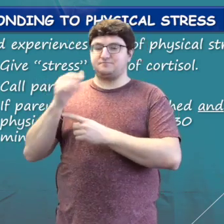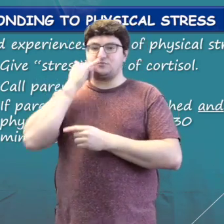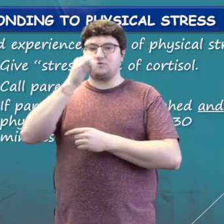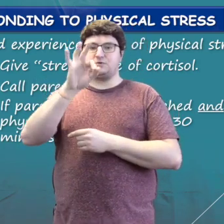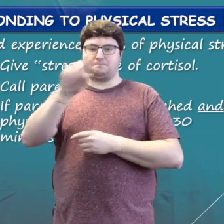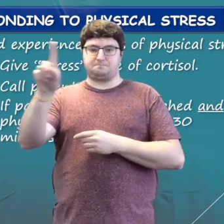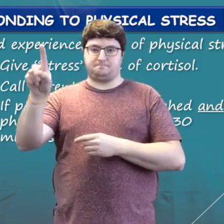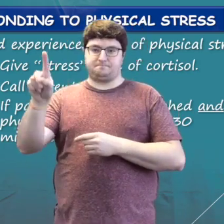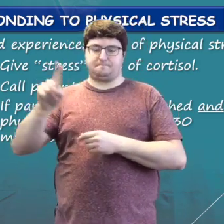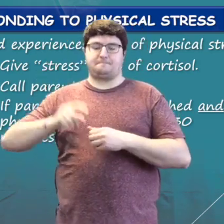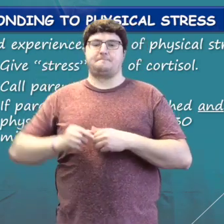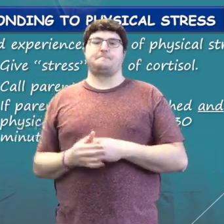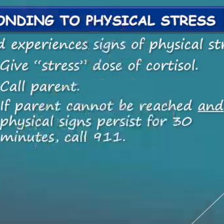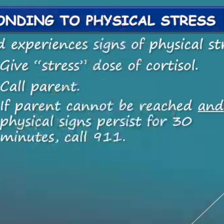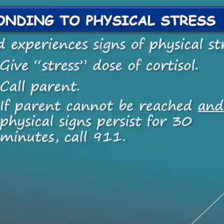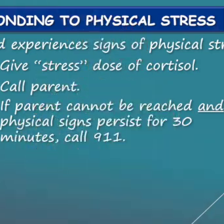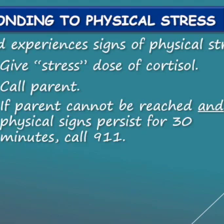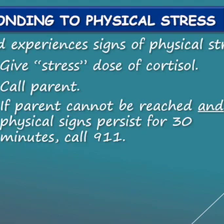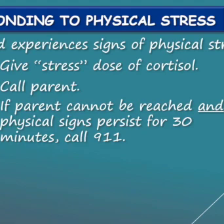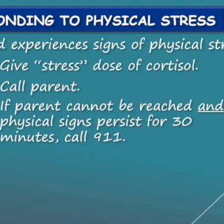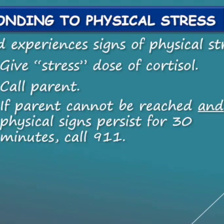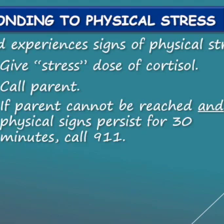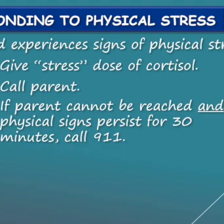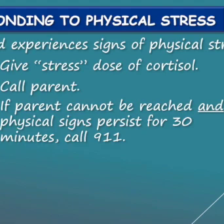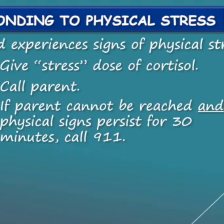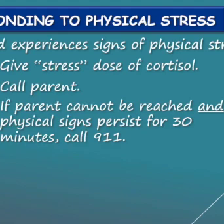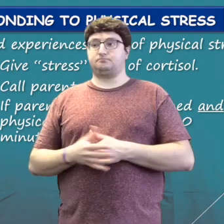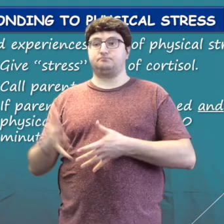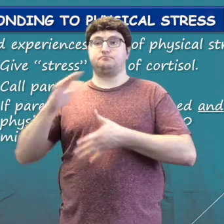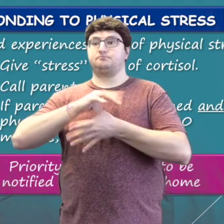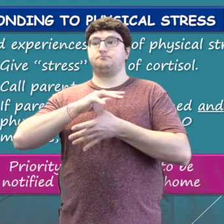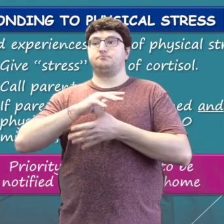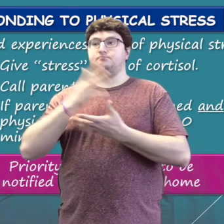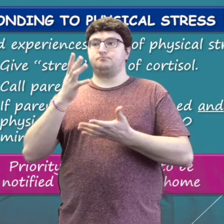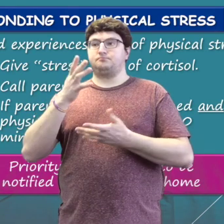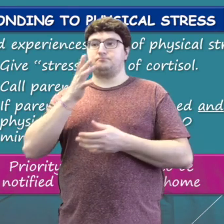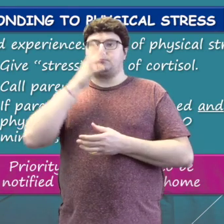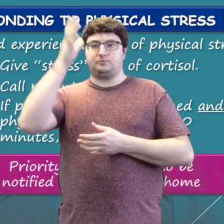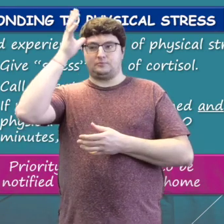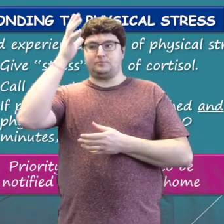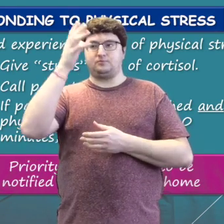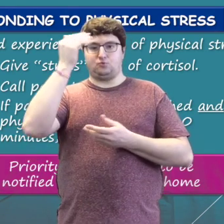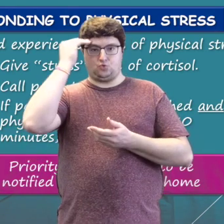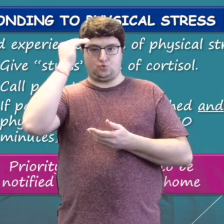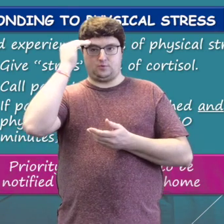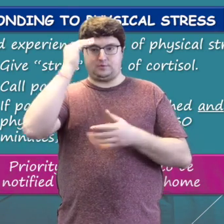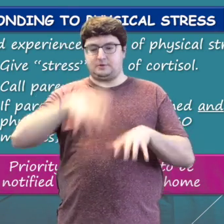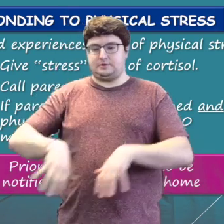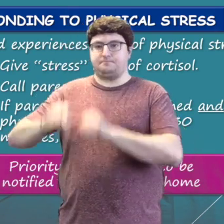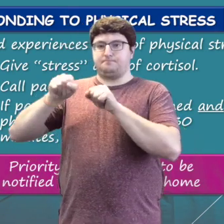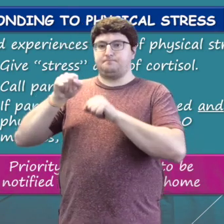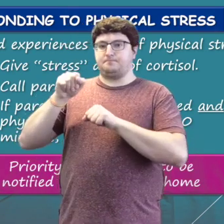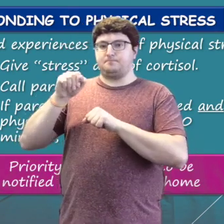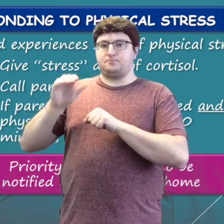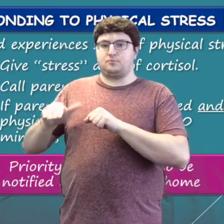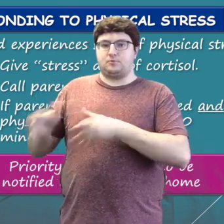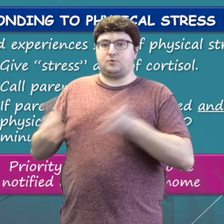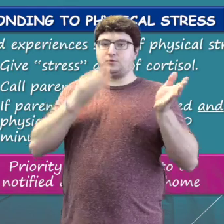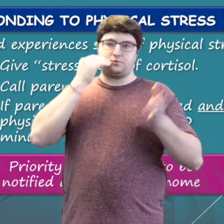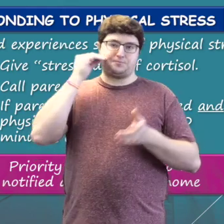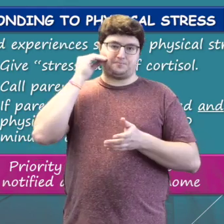minutes, call 911. The priority is for the parent to be notified and take their child